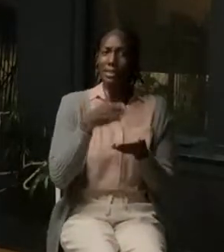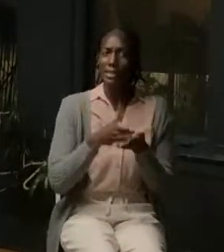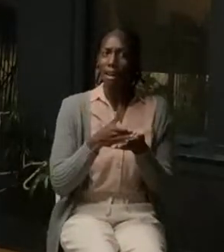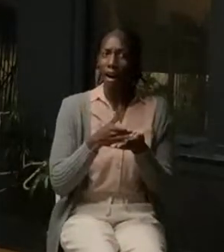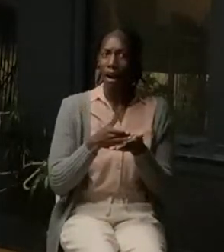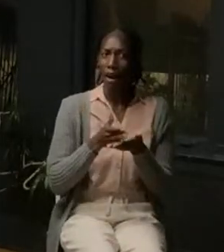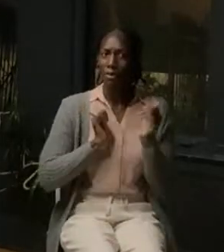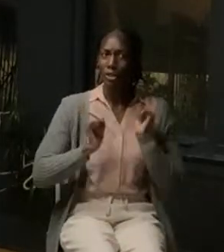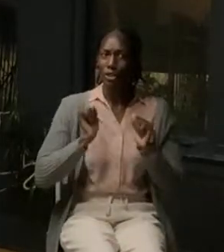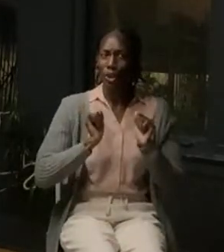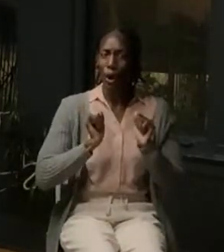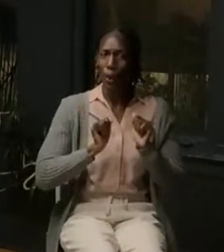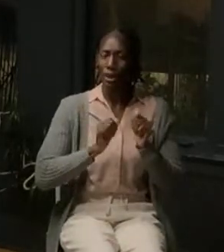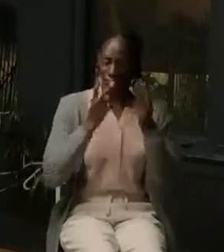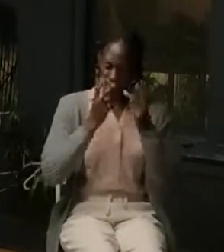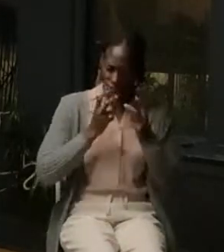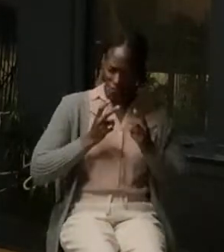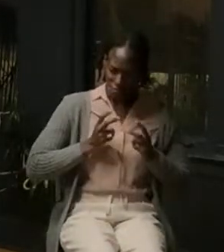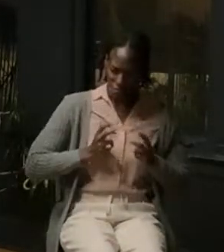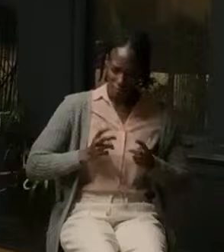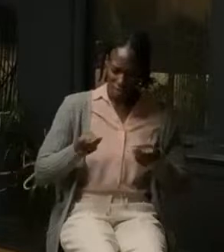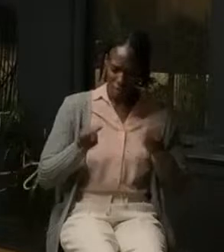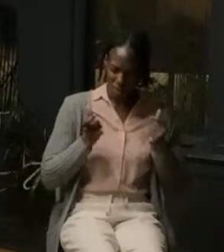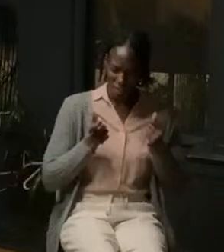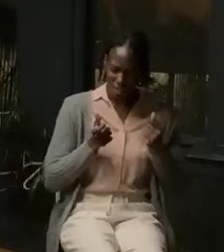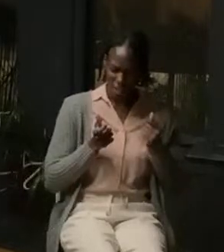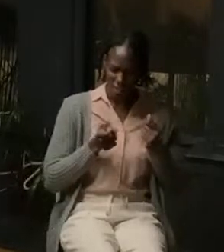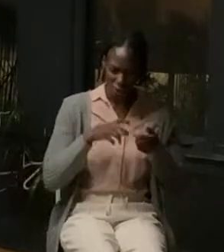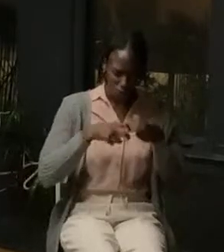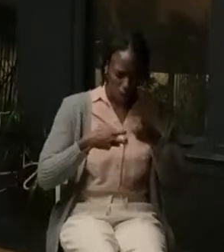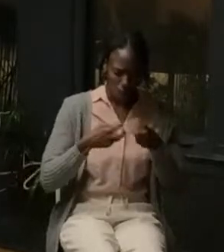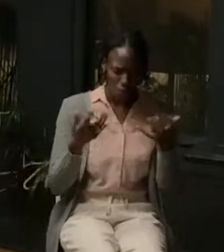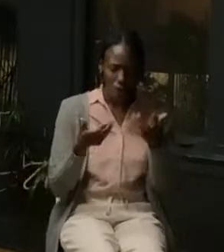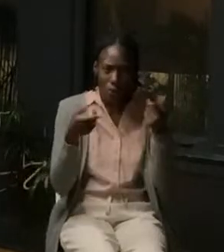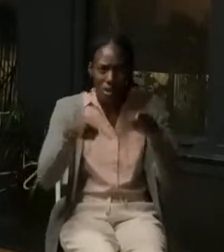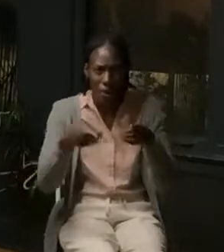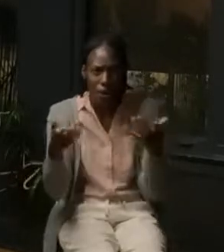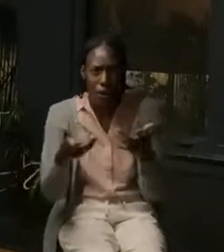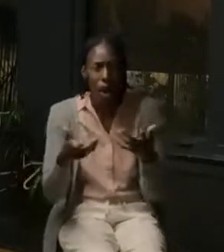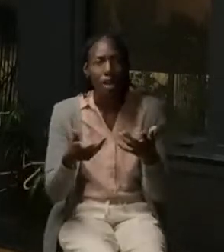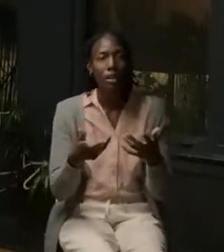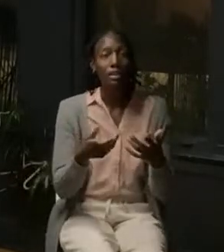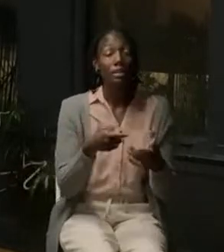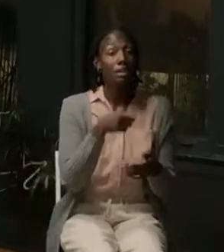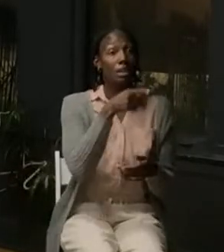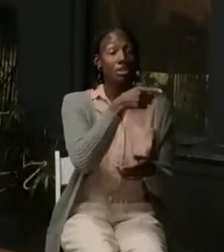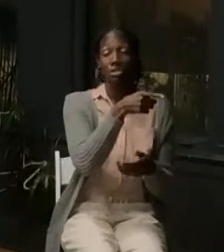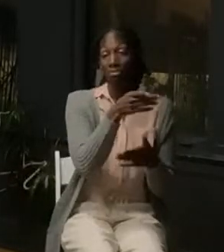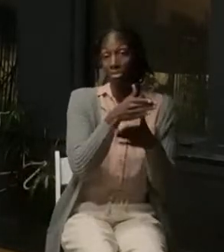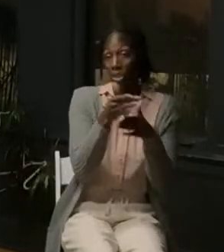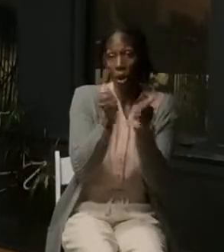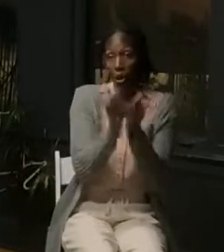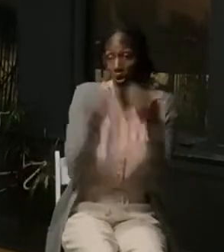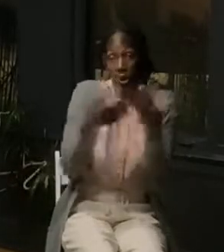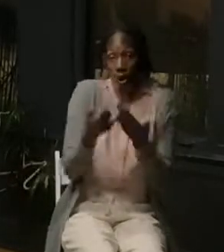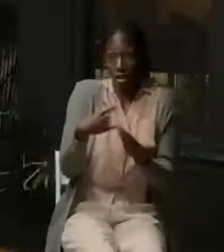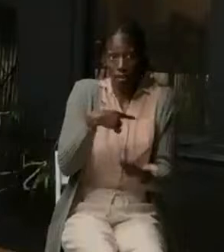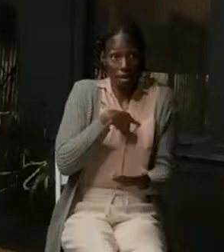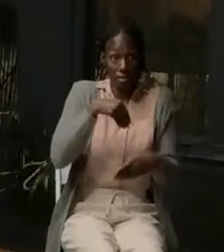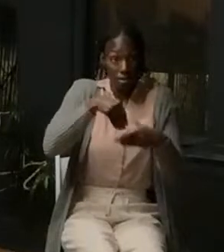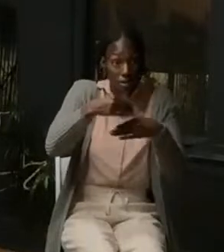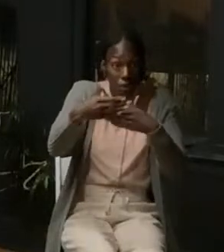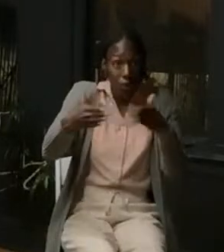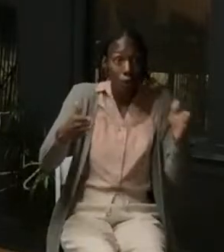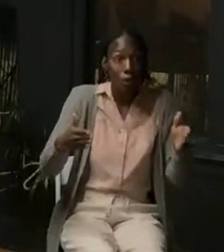immediately. Like, what's the problem? What's going on? And she proceeded to tell all of us, everyone in the